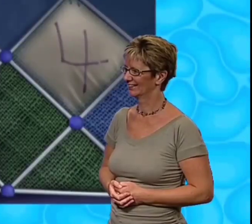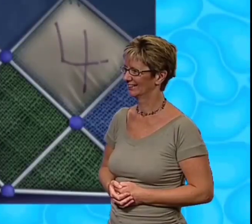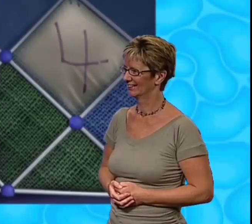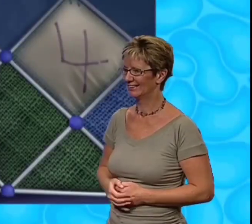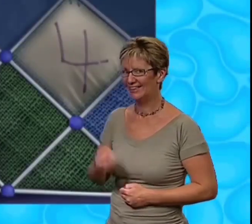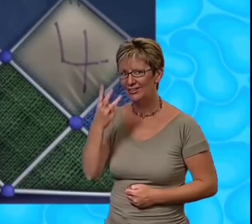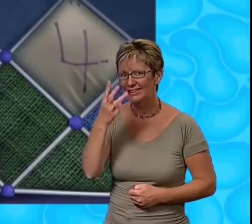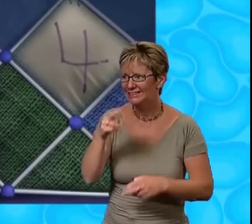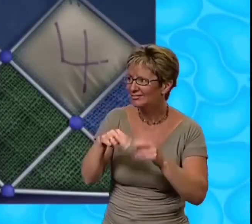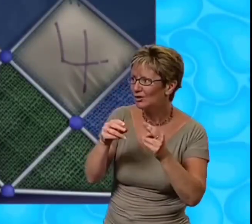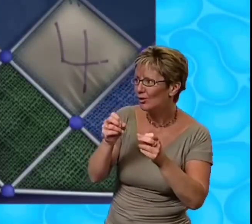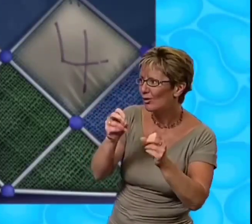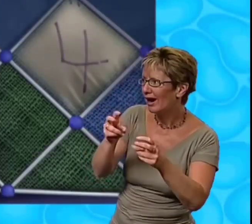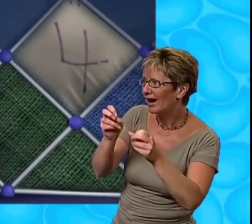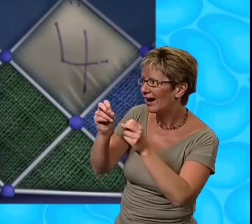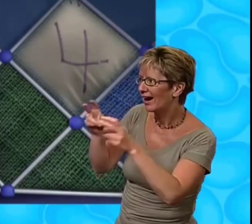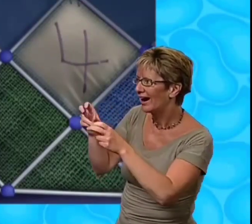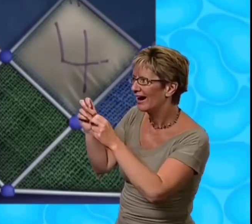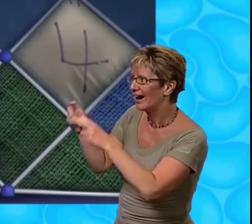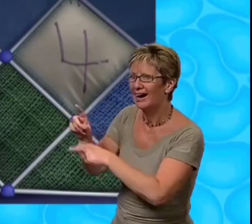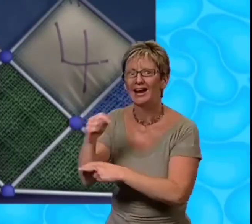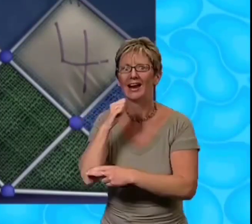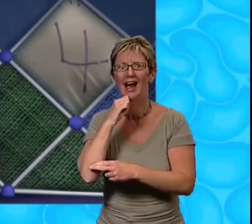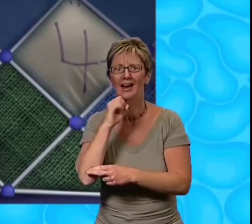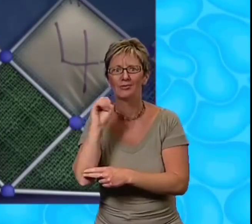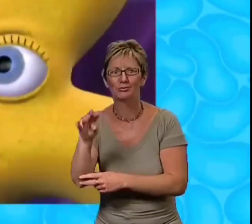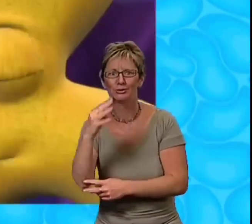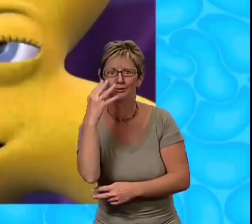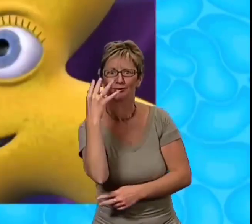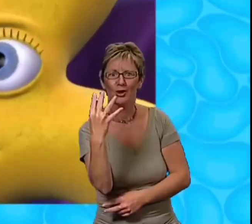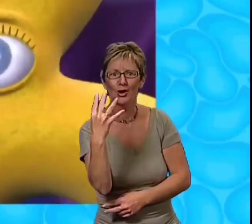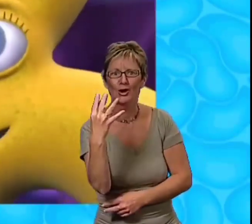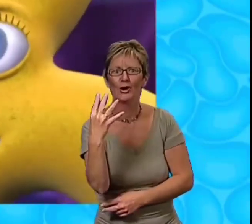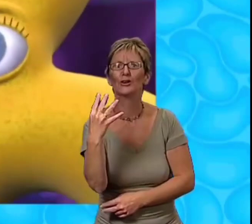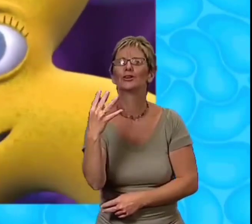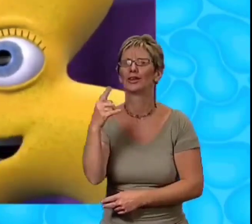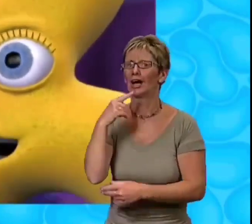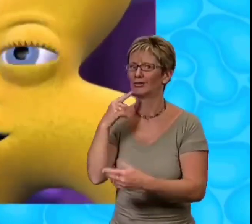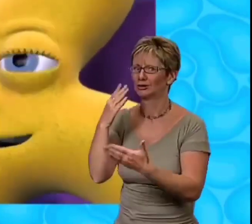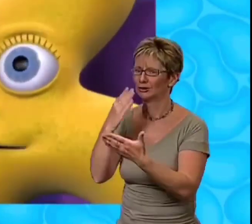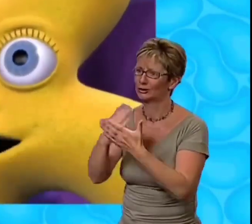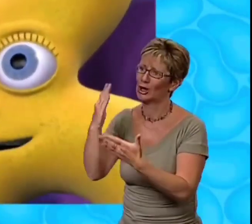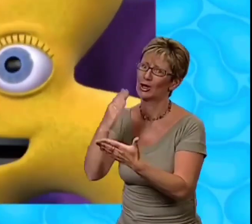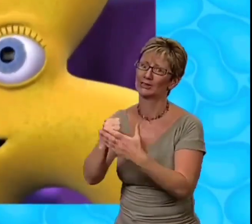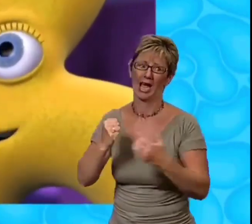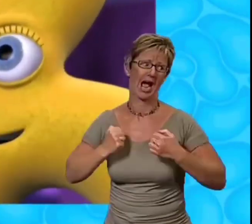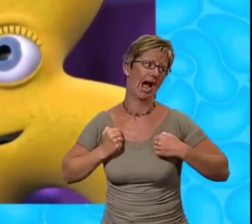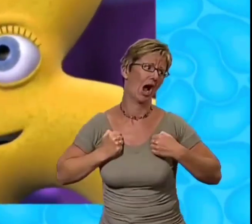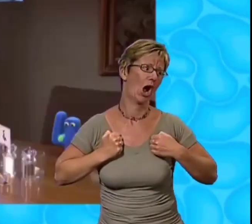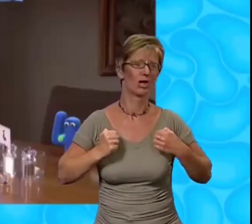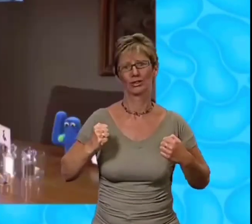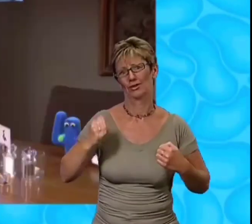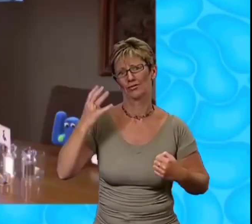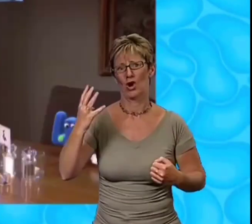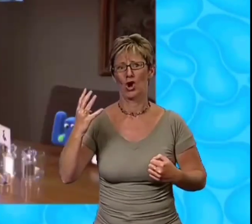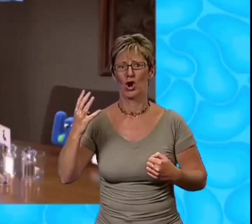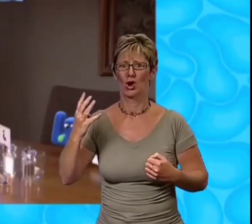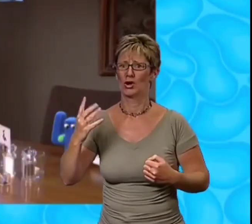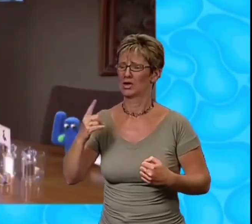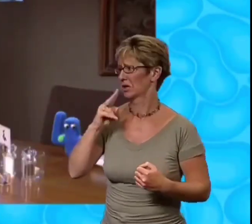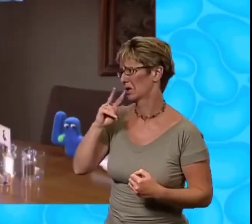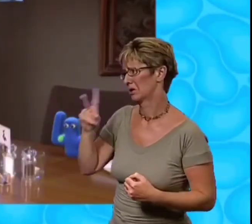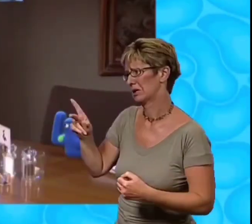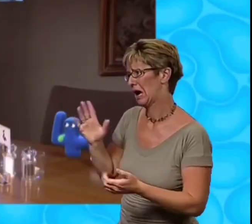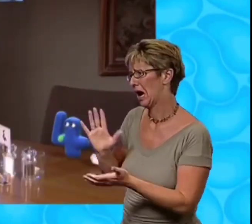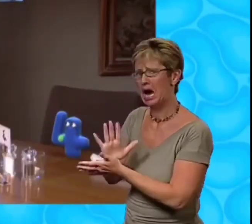Three different ways of writing four. We've got to sort out our four now. He's not